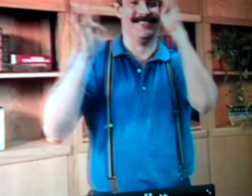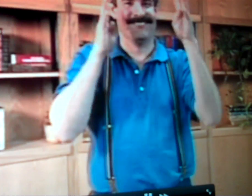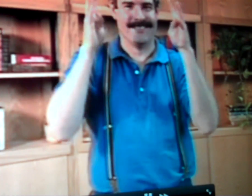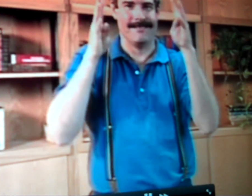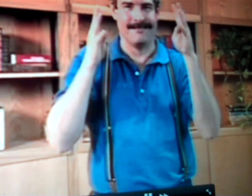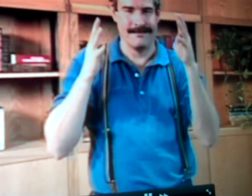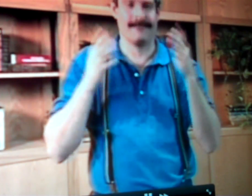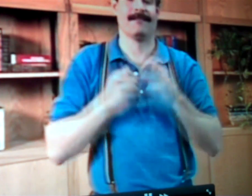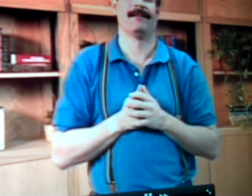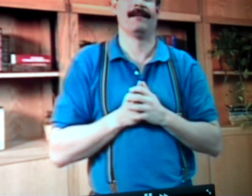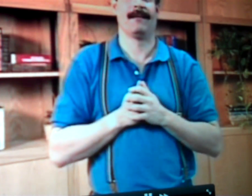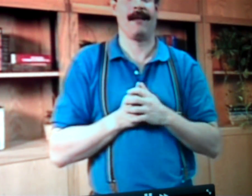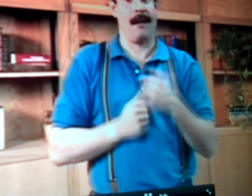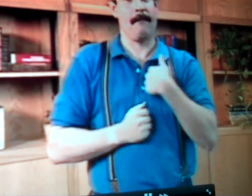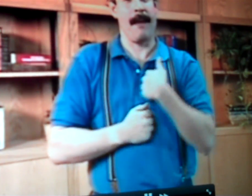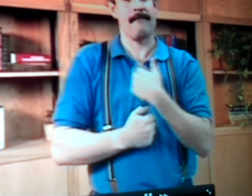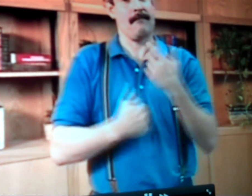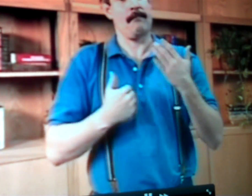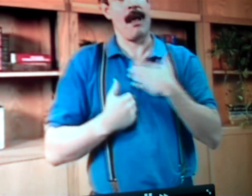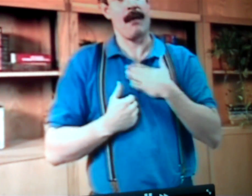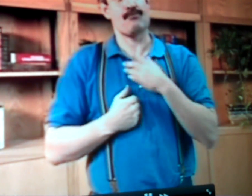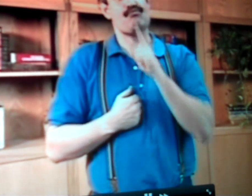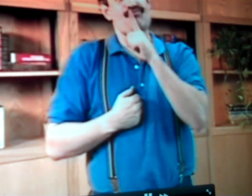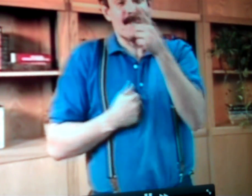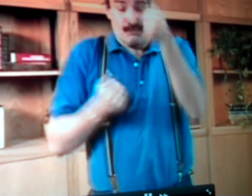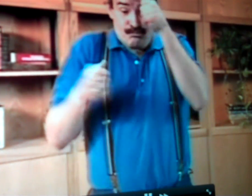As a child, I had tons of different ideas,